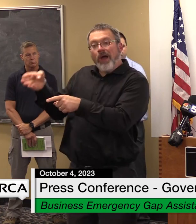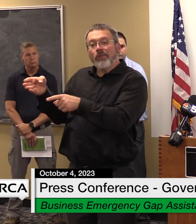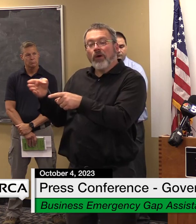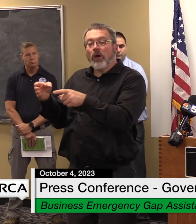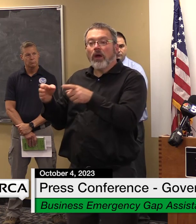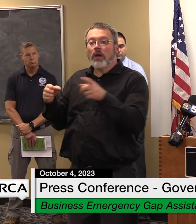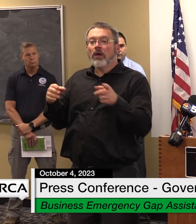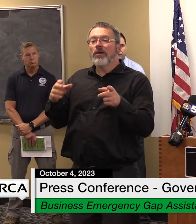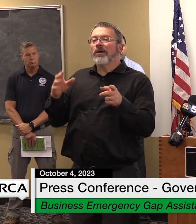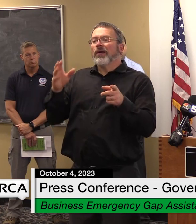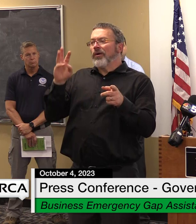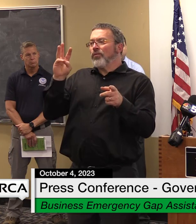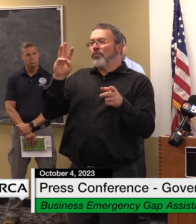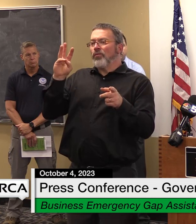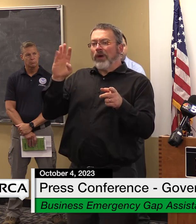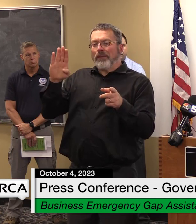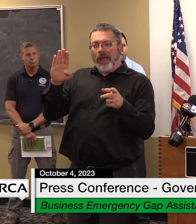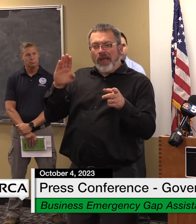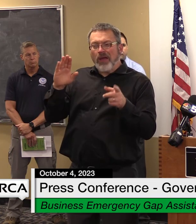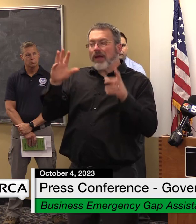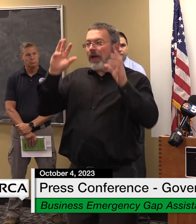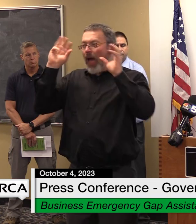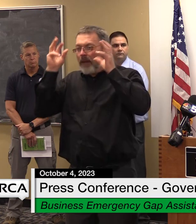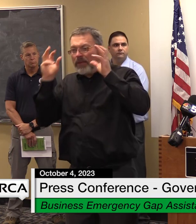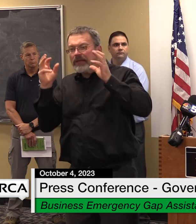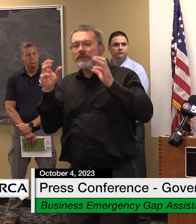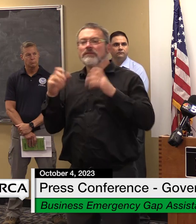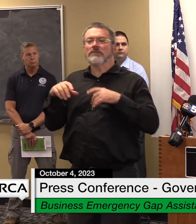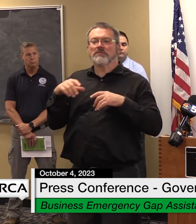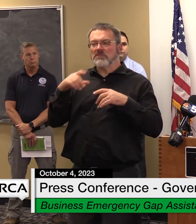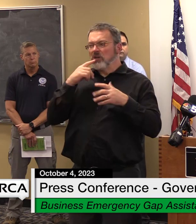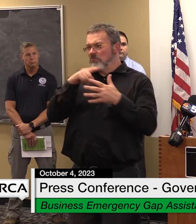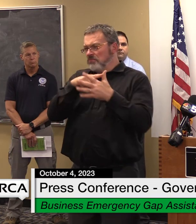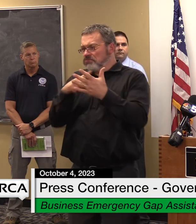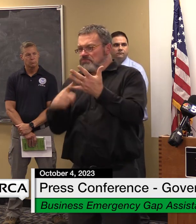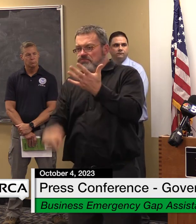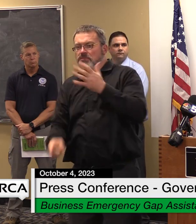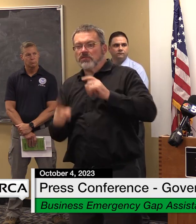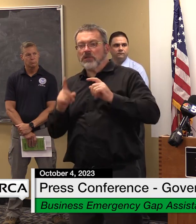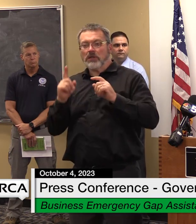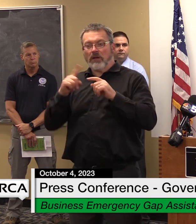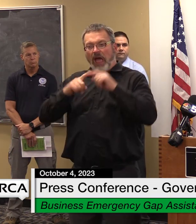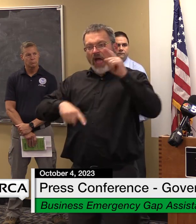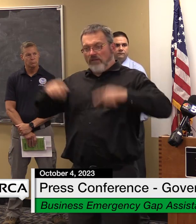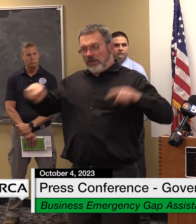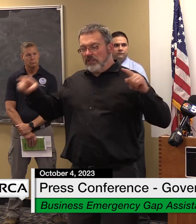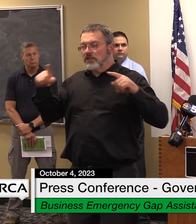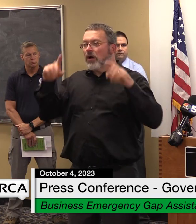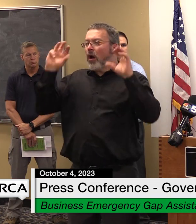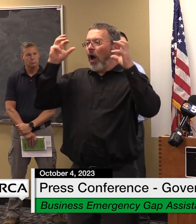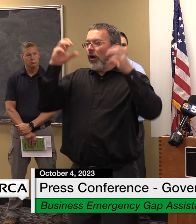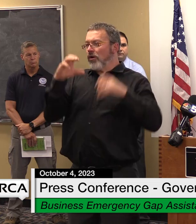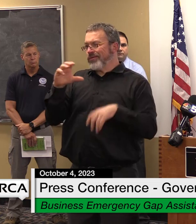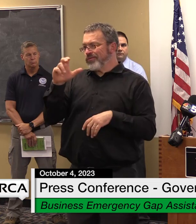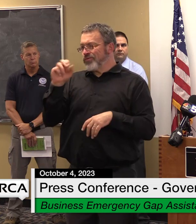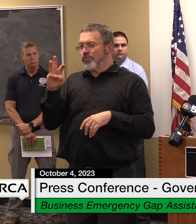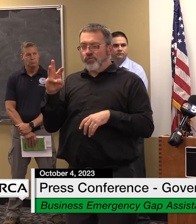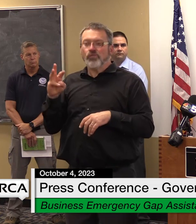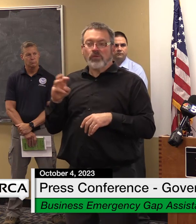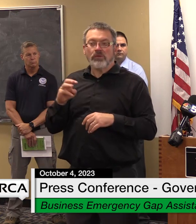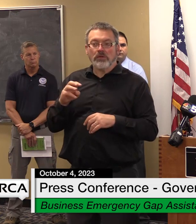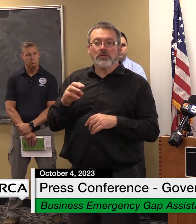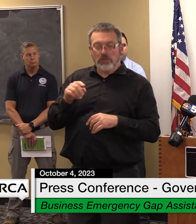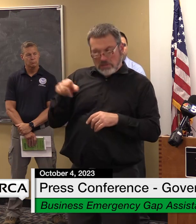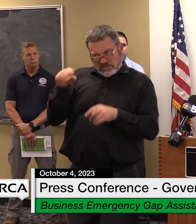Ambulance in Rutland, and Glover Ambulance all became scout teams for the State Emergency Operations Center to help us find those areas of